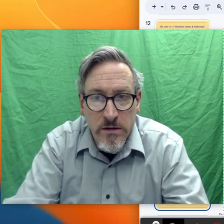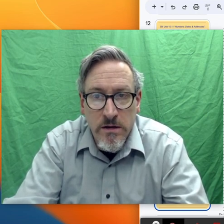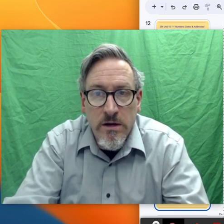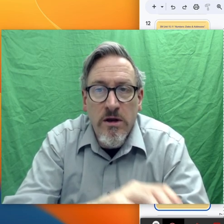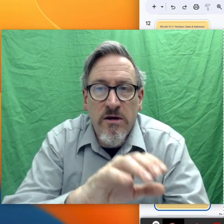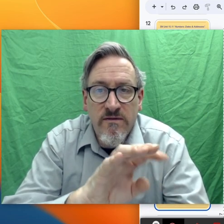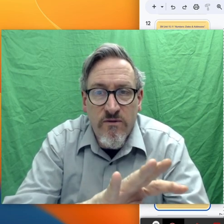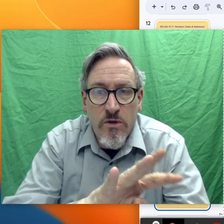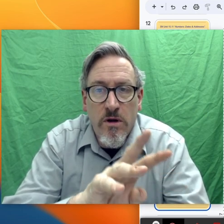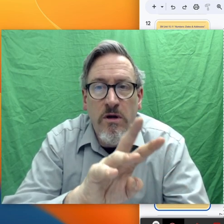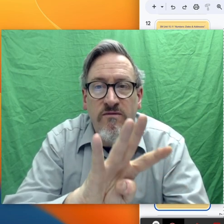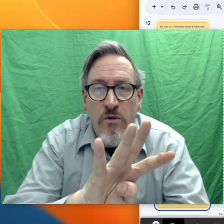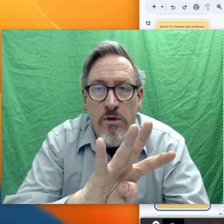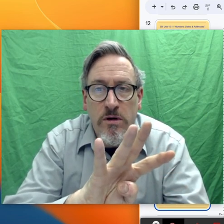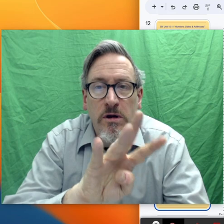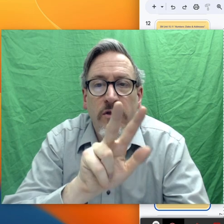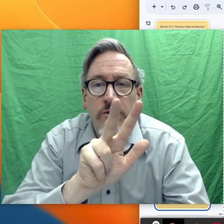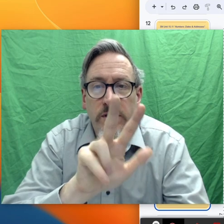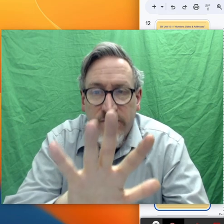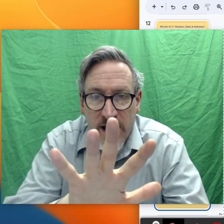43551.